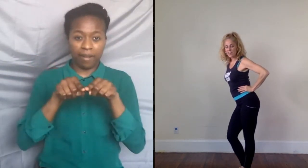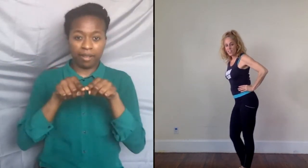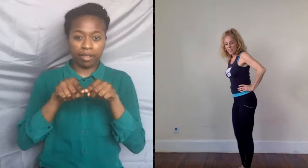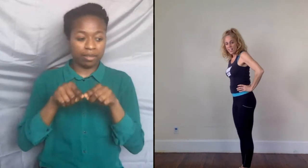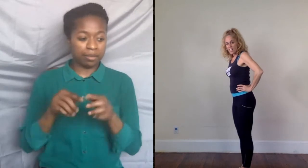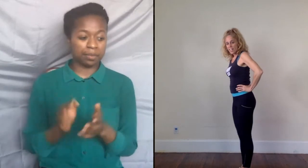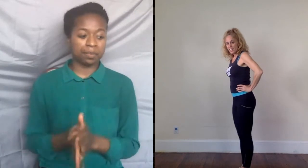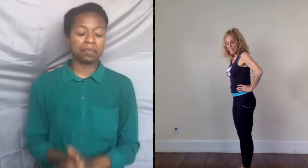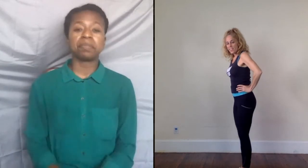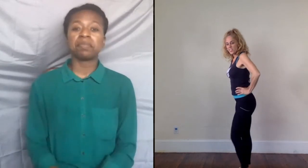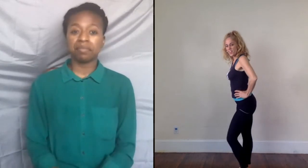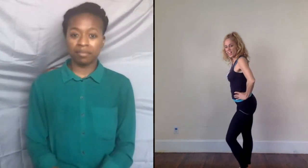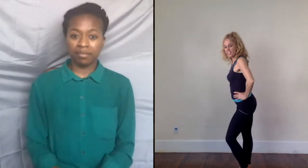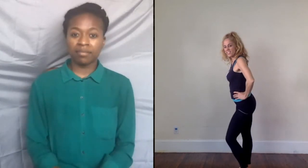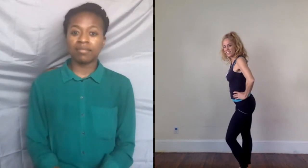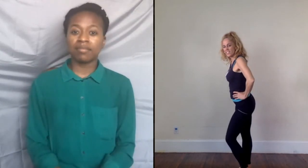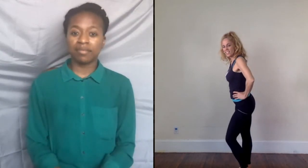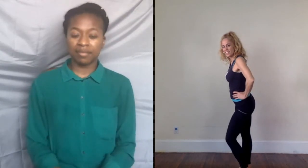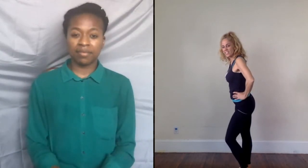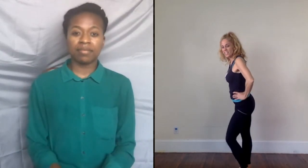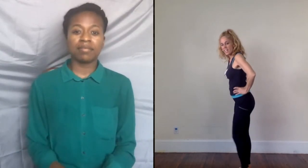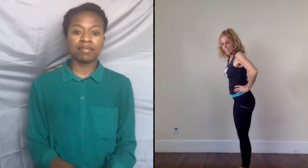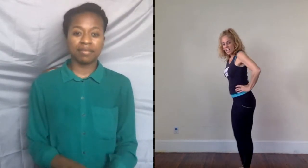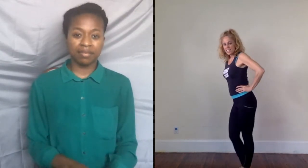together, the other triangle.